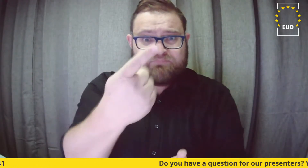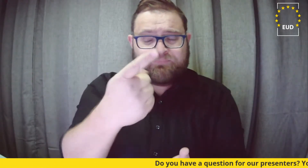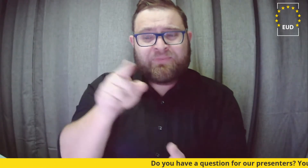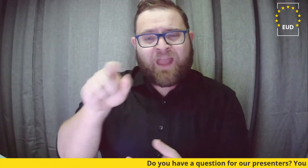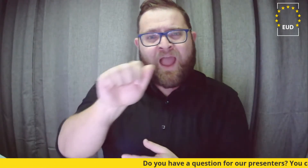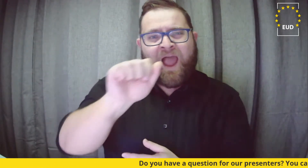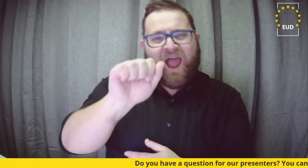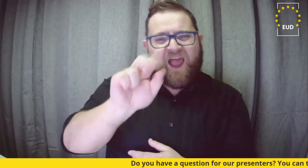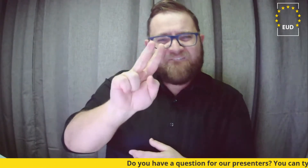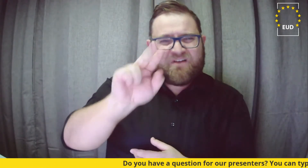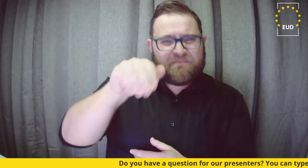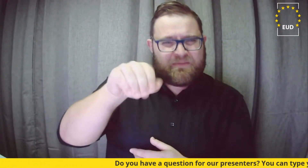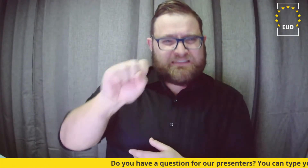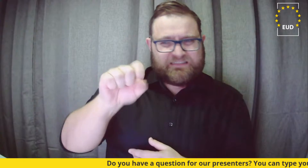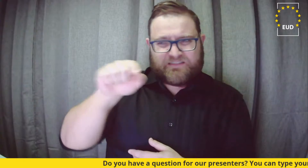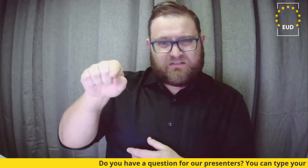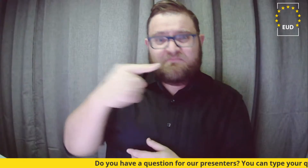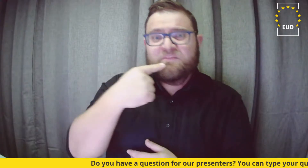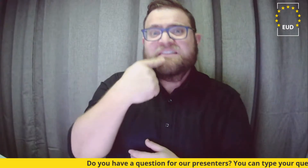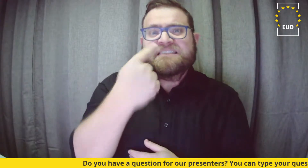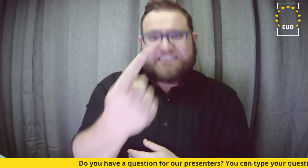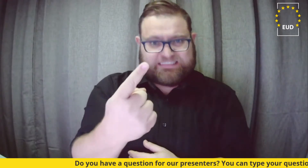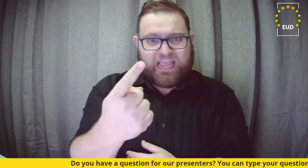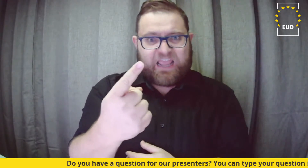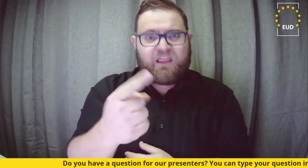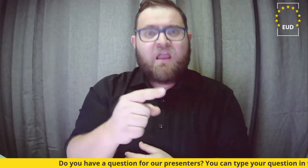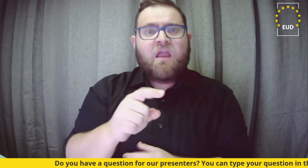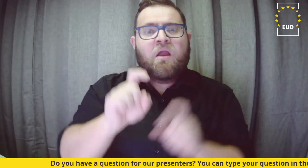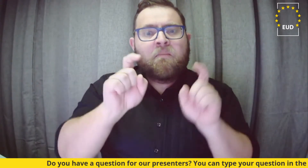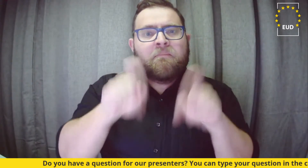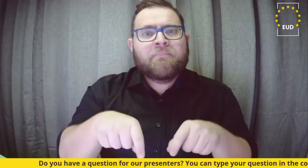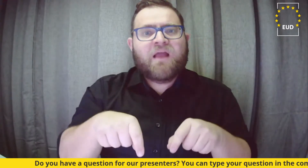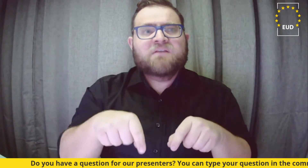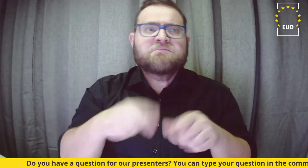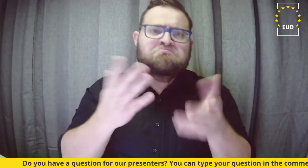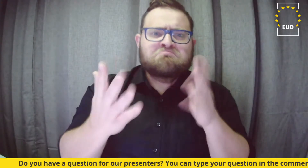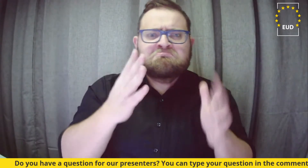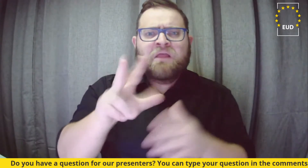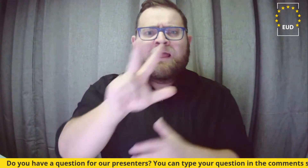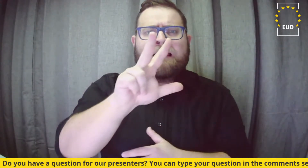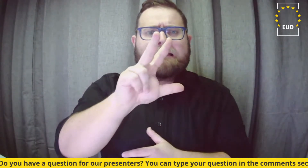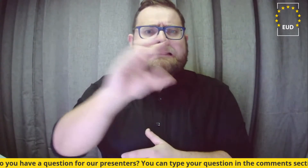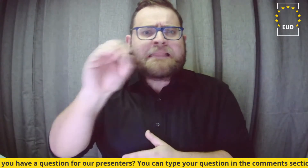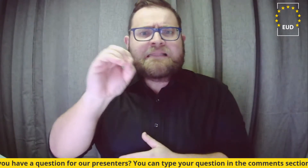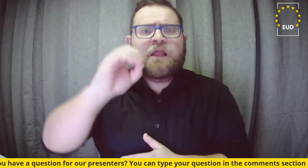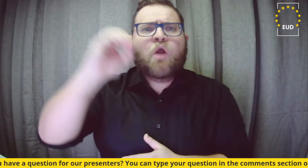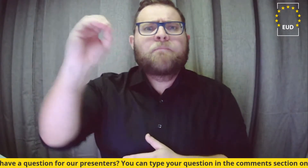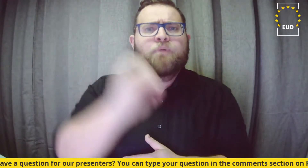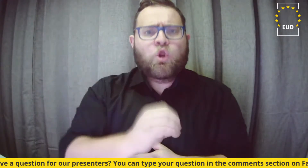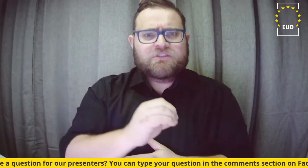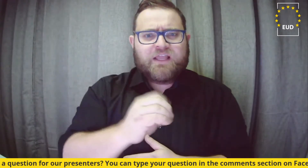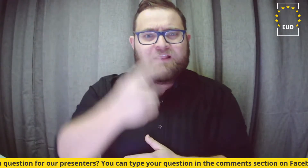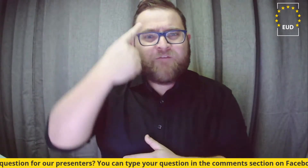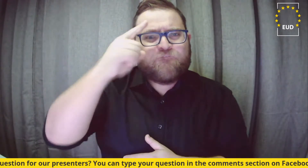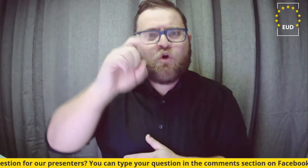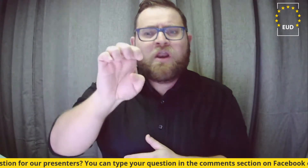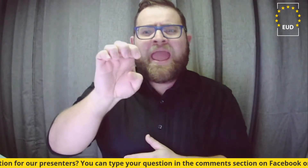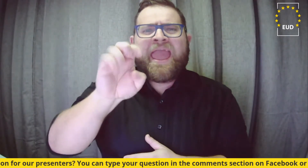So, like I said before, I suggest that the EUD looks at the AVMS again.